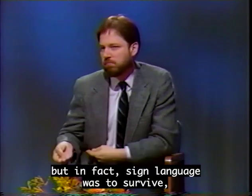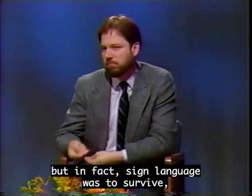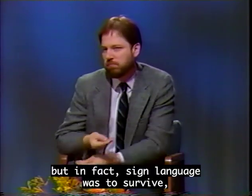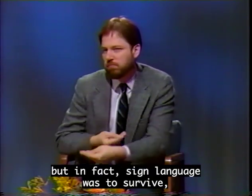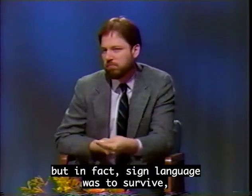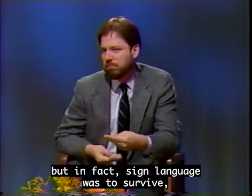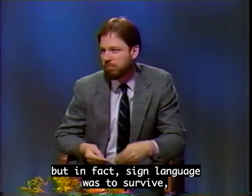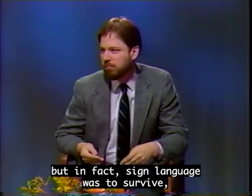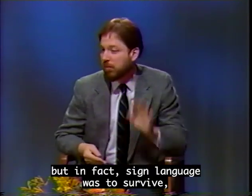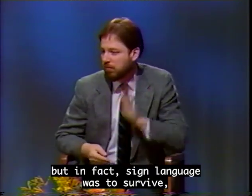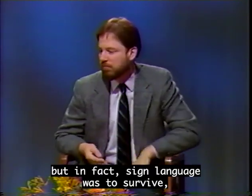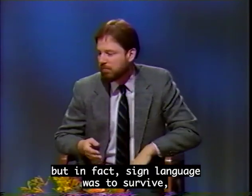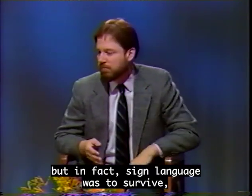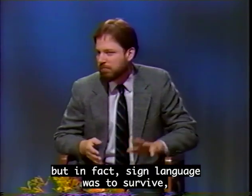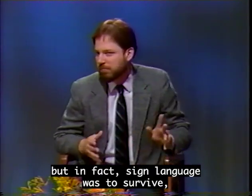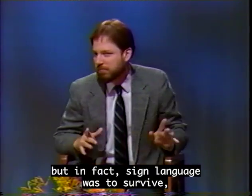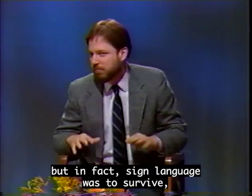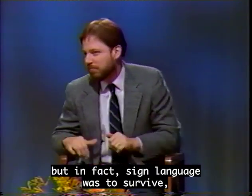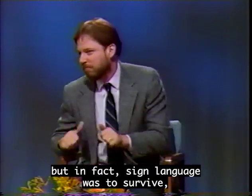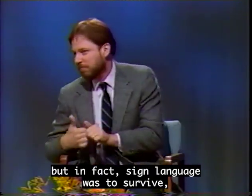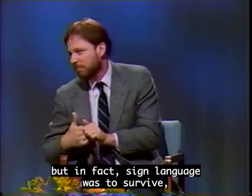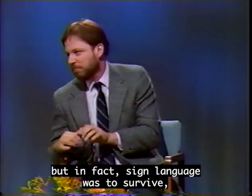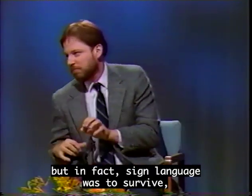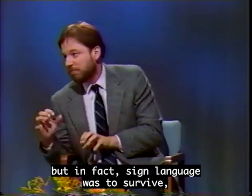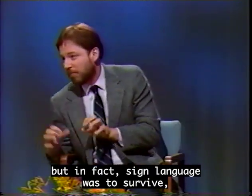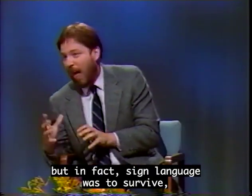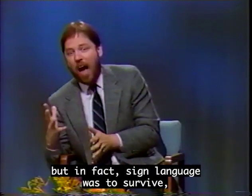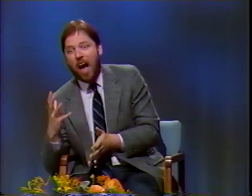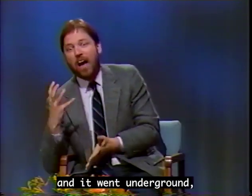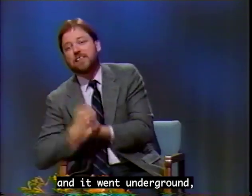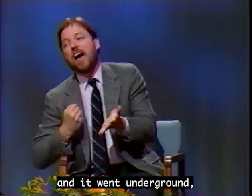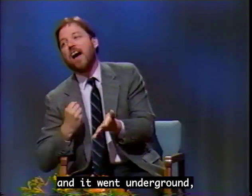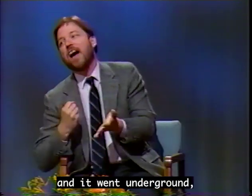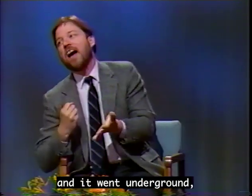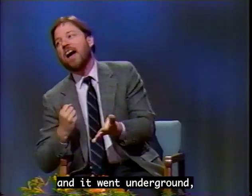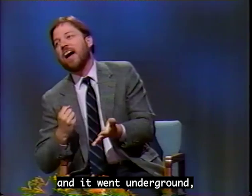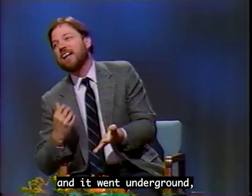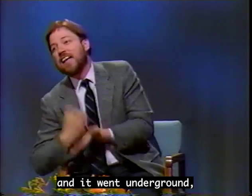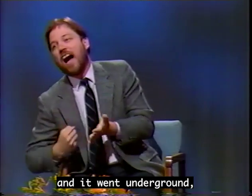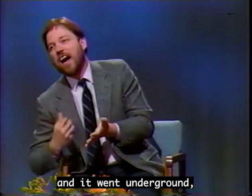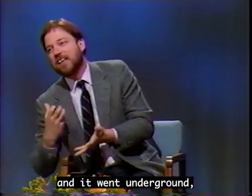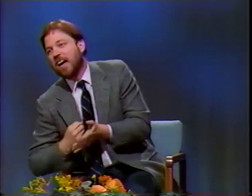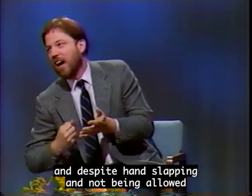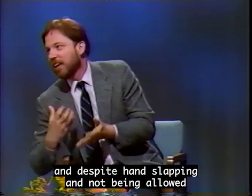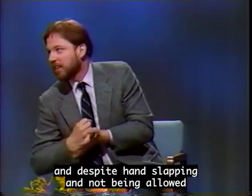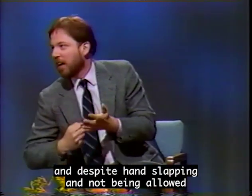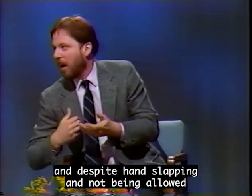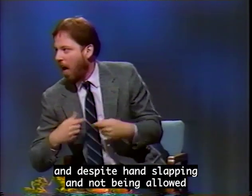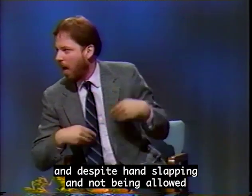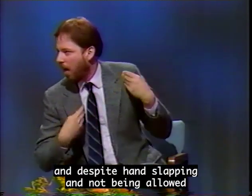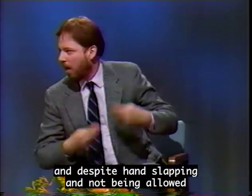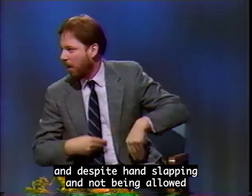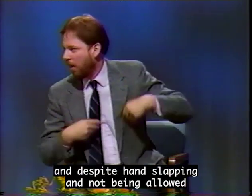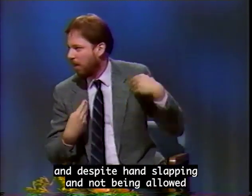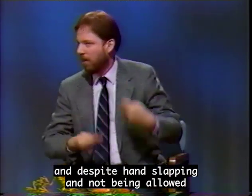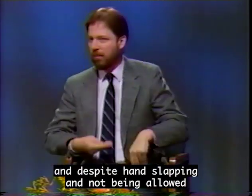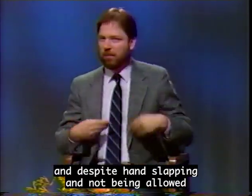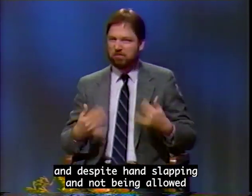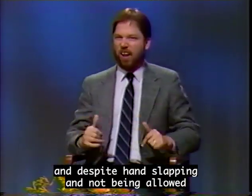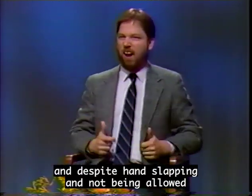in fact, sign language was to survive, and it went underground. And despite hand slapping and